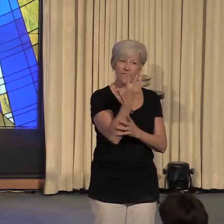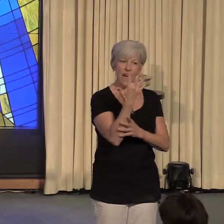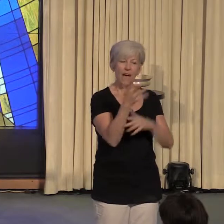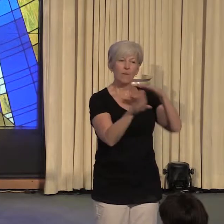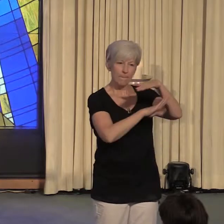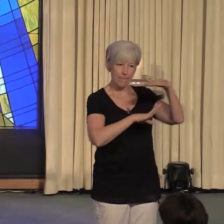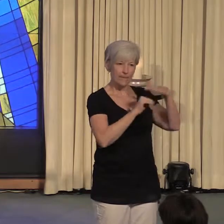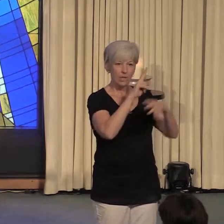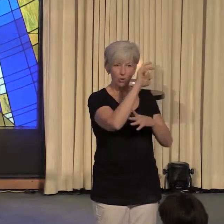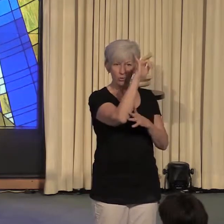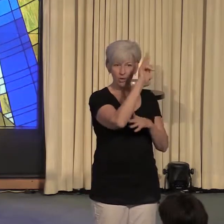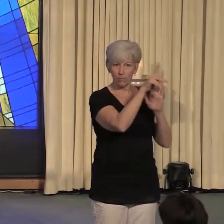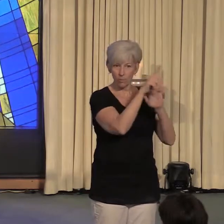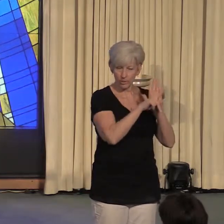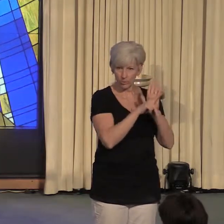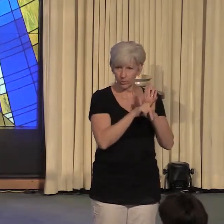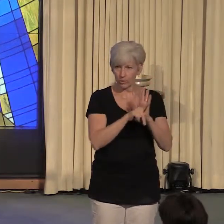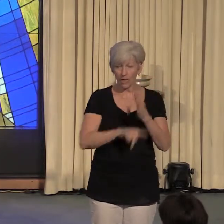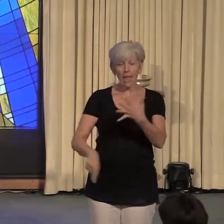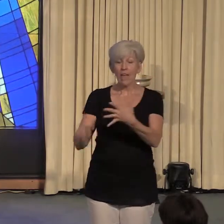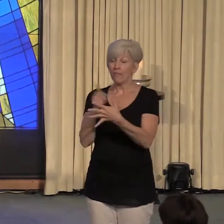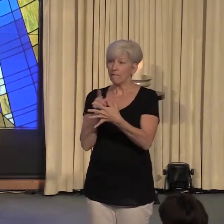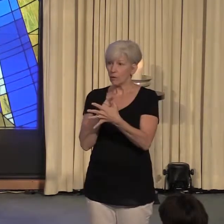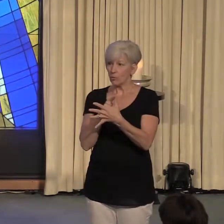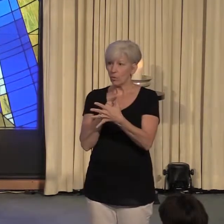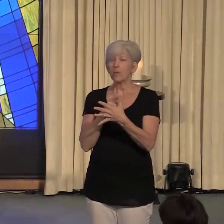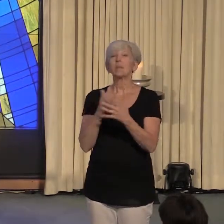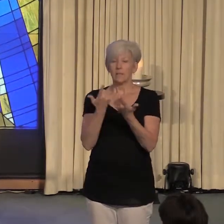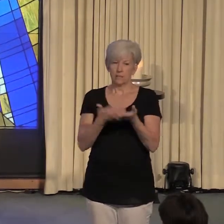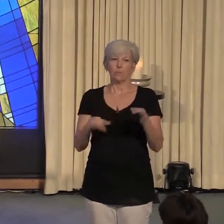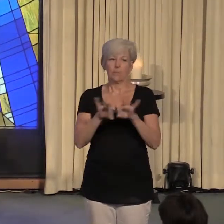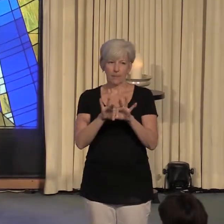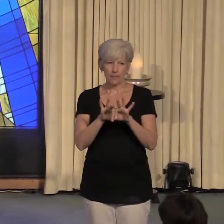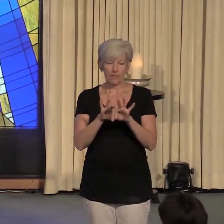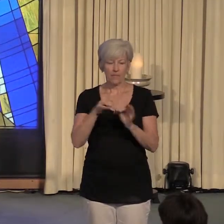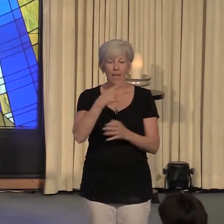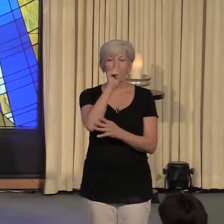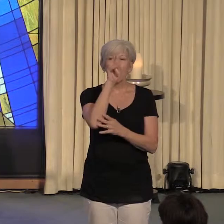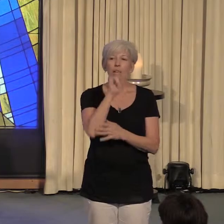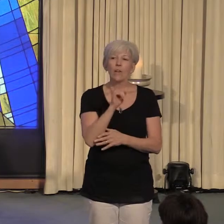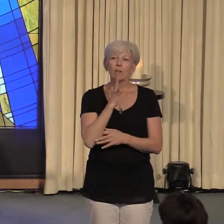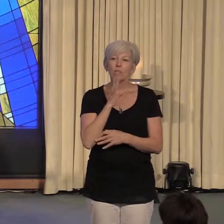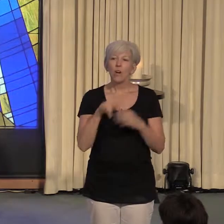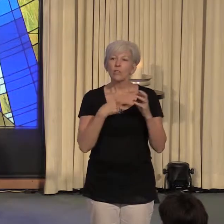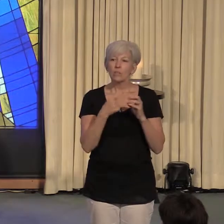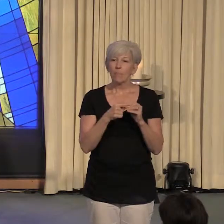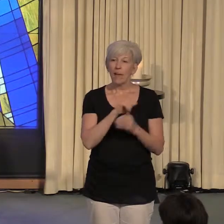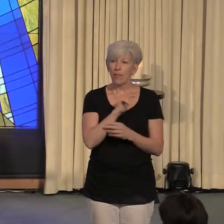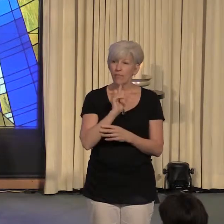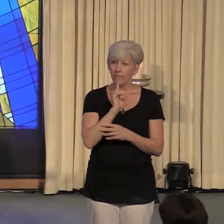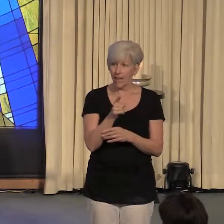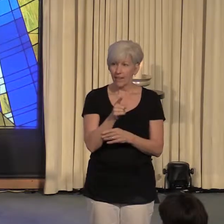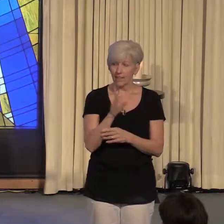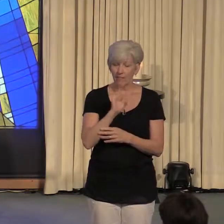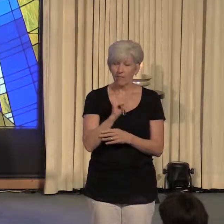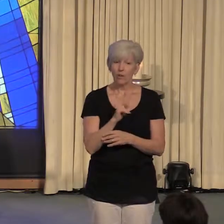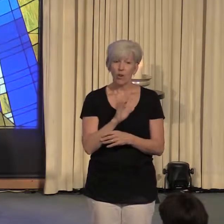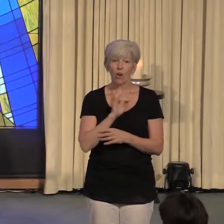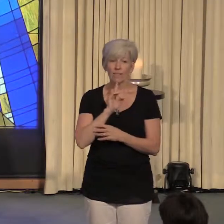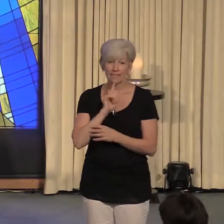first one is really a big piece of this. Gary talks about the fact that there are essentially